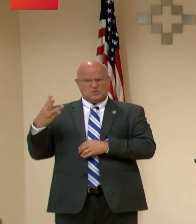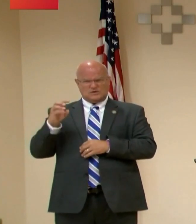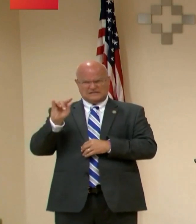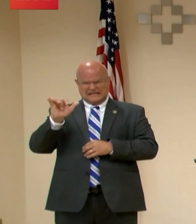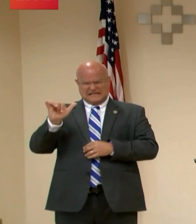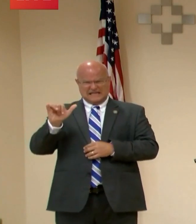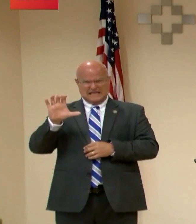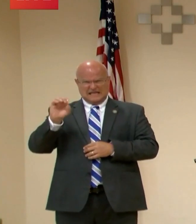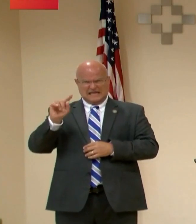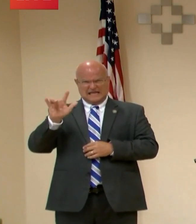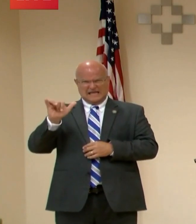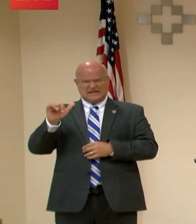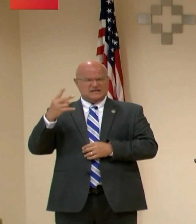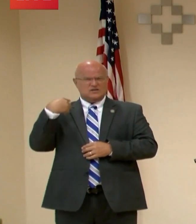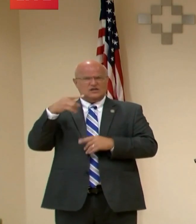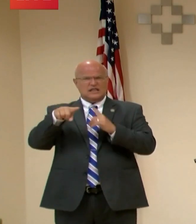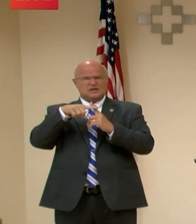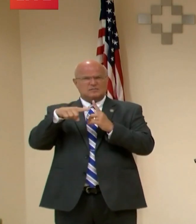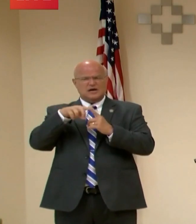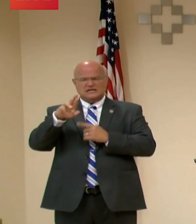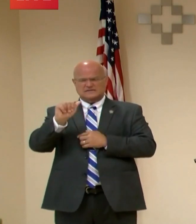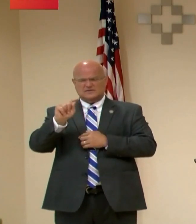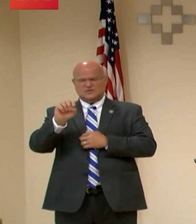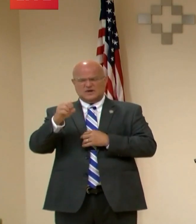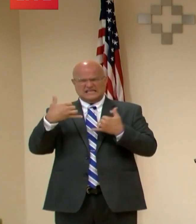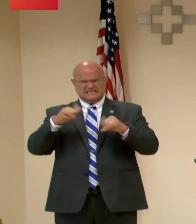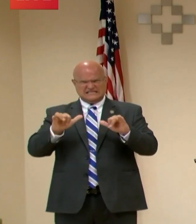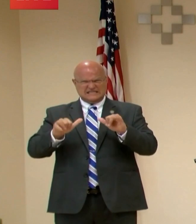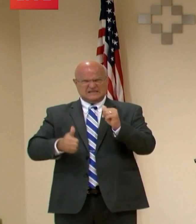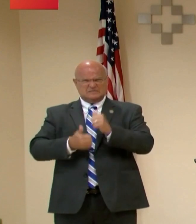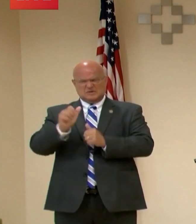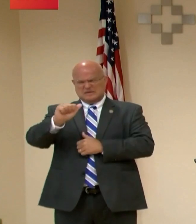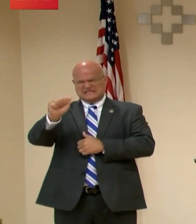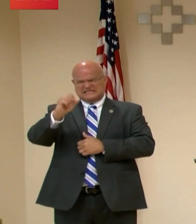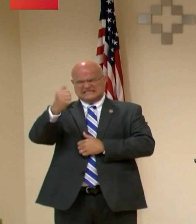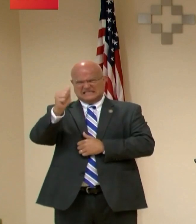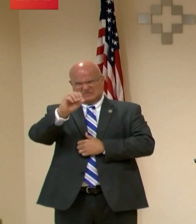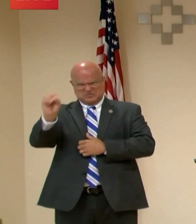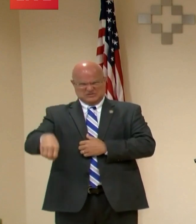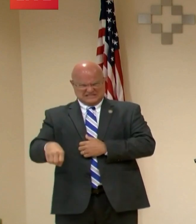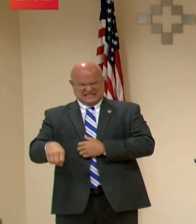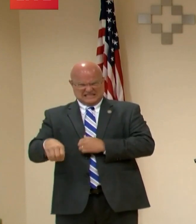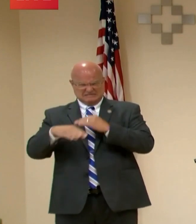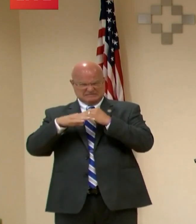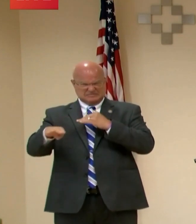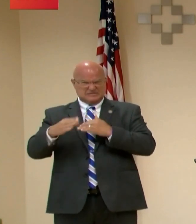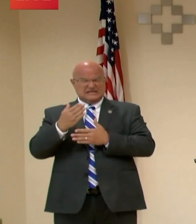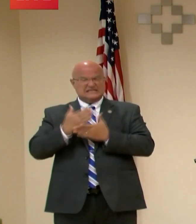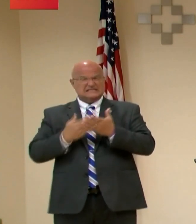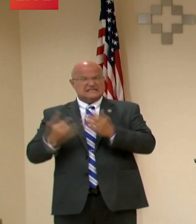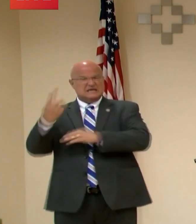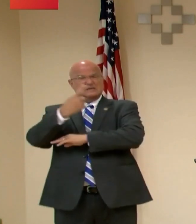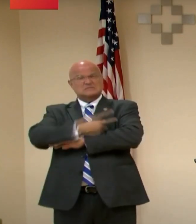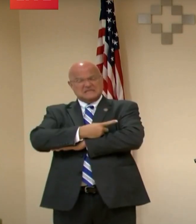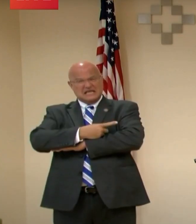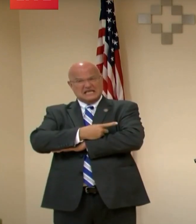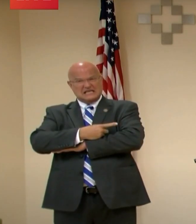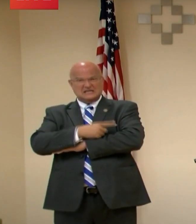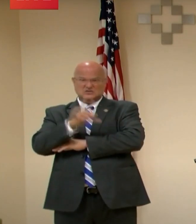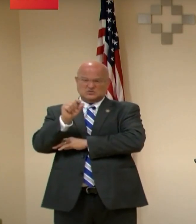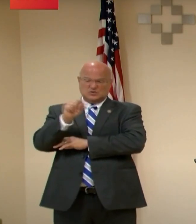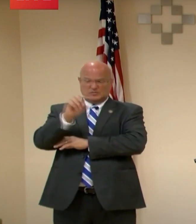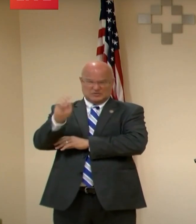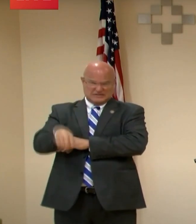County, it looks like the positivity rate still most days is above 10%, that 10% line we look at. Some days up in the